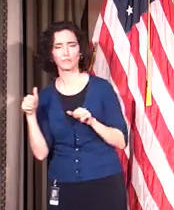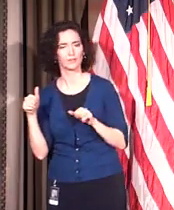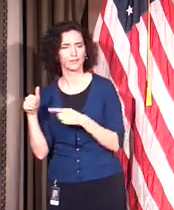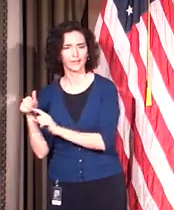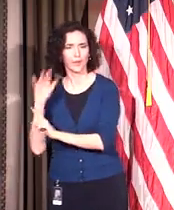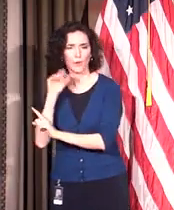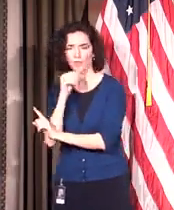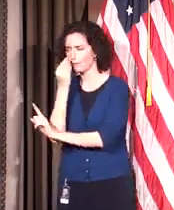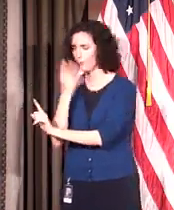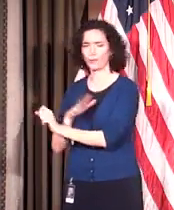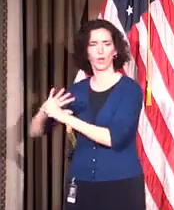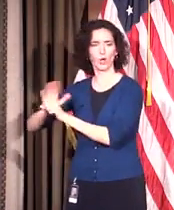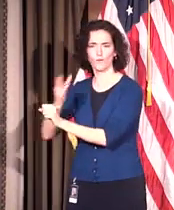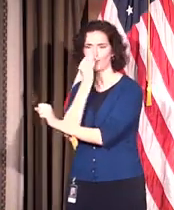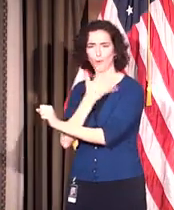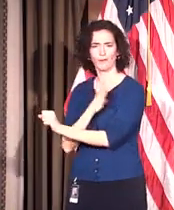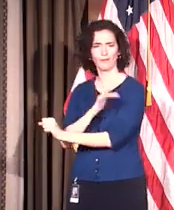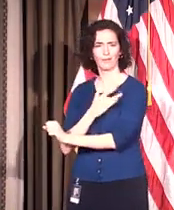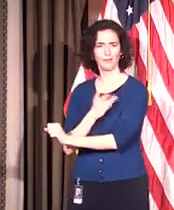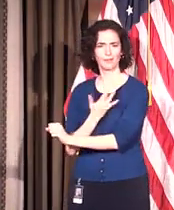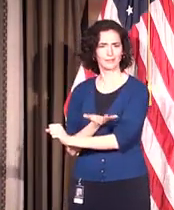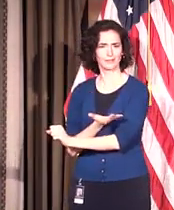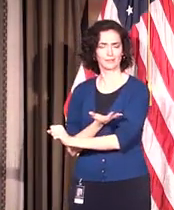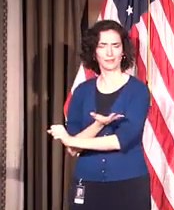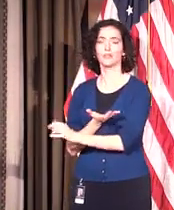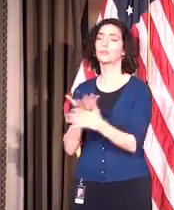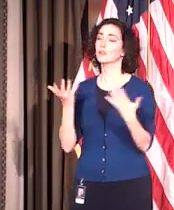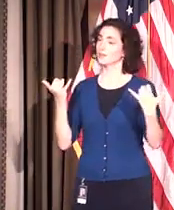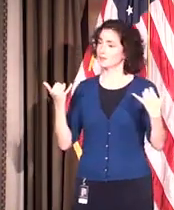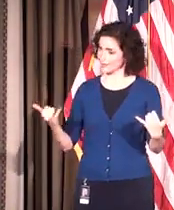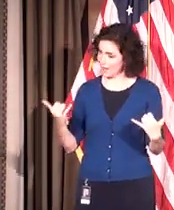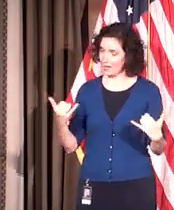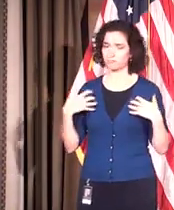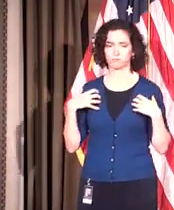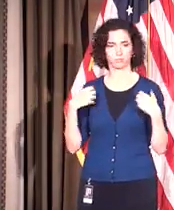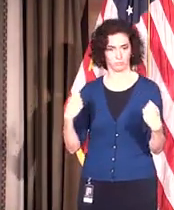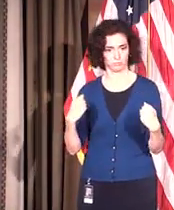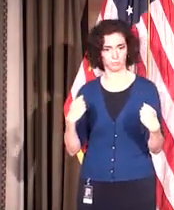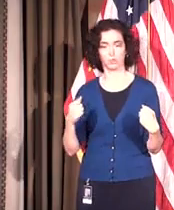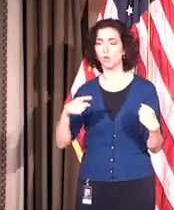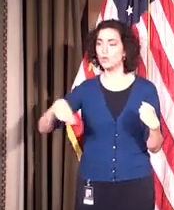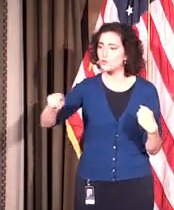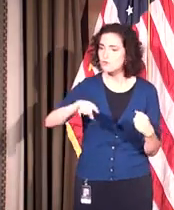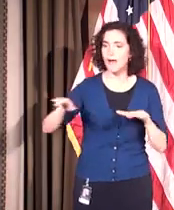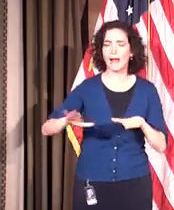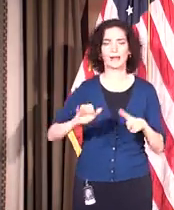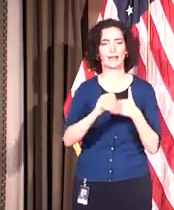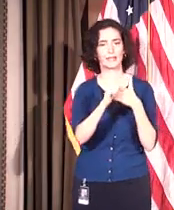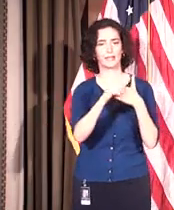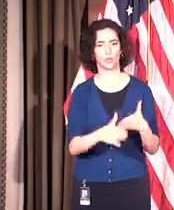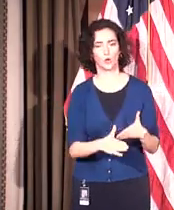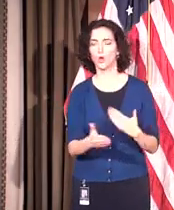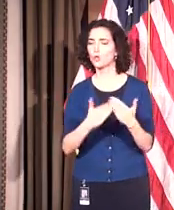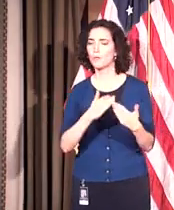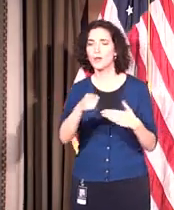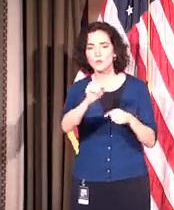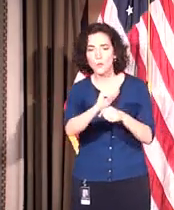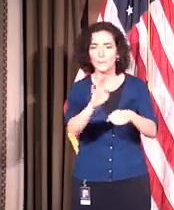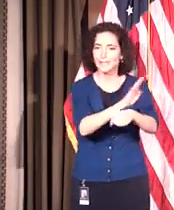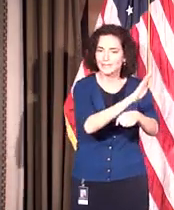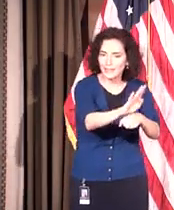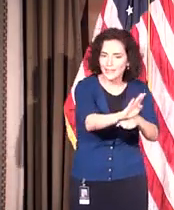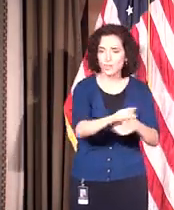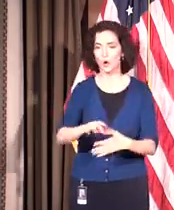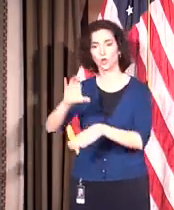And so we need people to step up now, be leaders, whether you're in the business community, whether you're in the faith community, whether you're